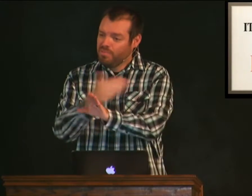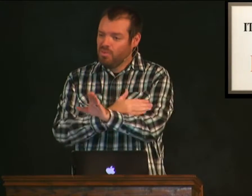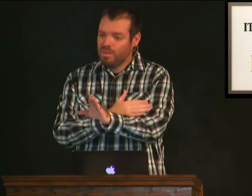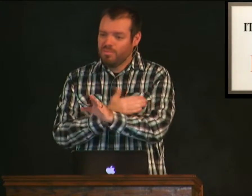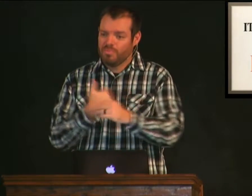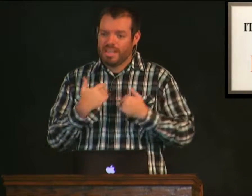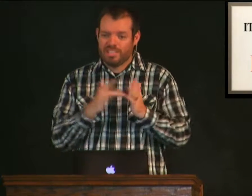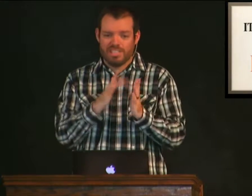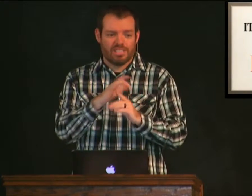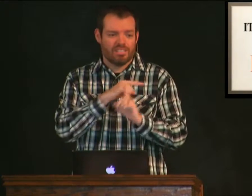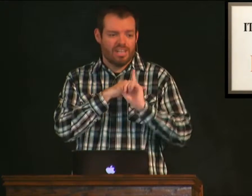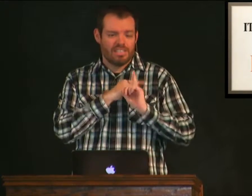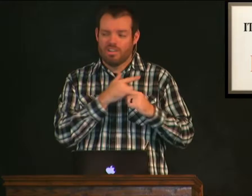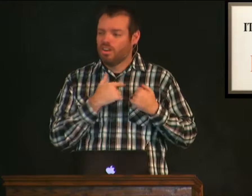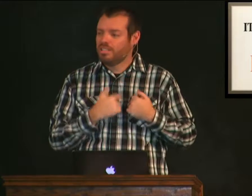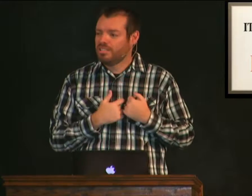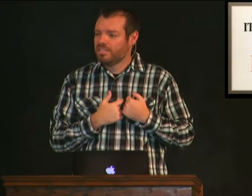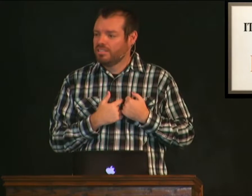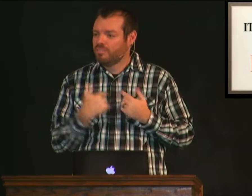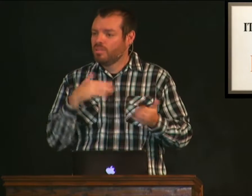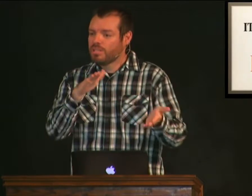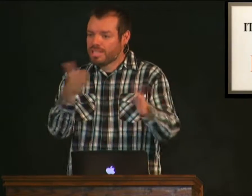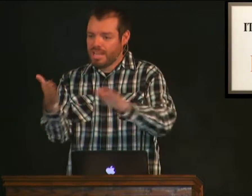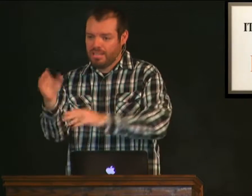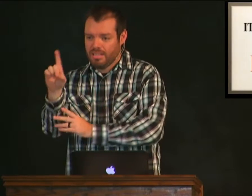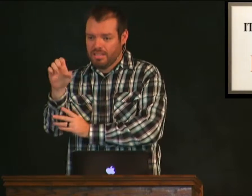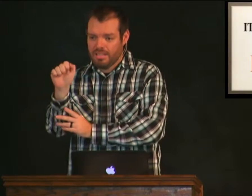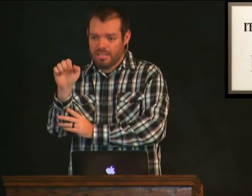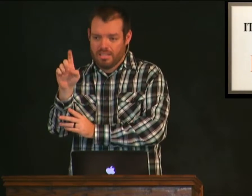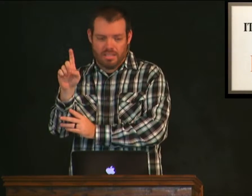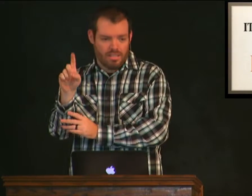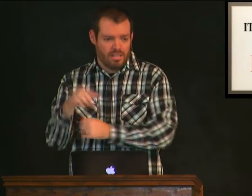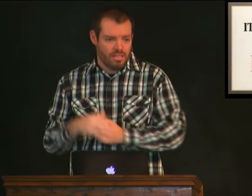Because before we had Jesus Christ in our heart, we were dead.